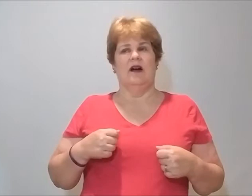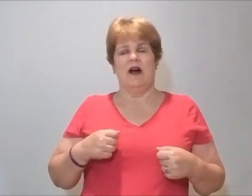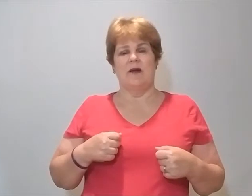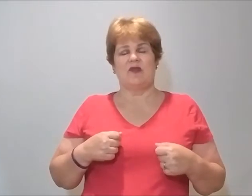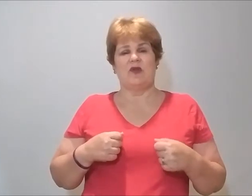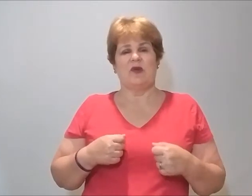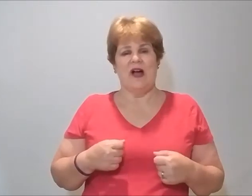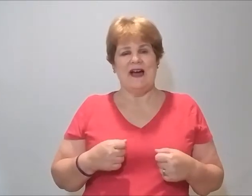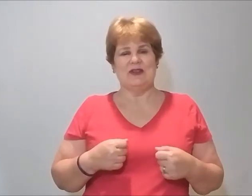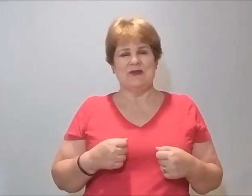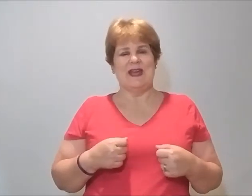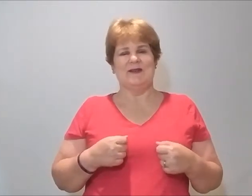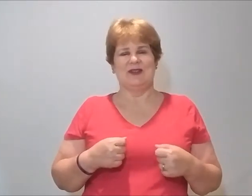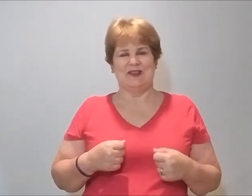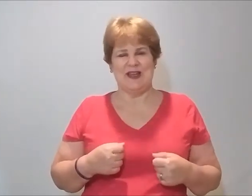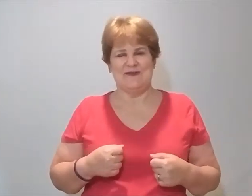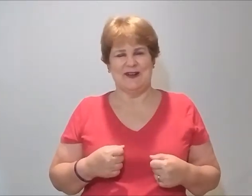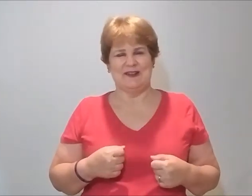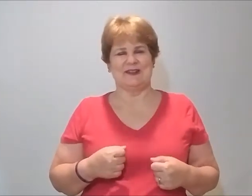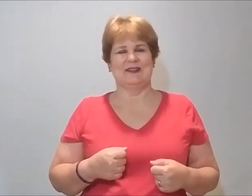I'm so glad you came to save us.